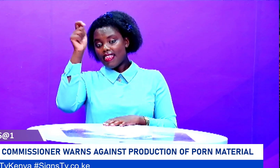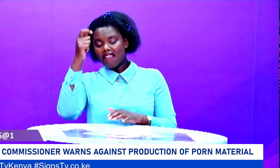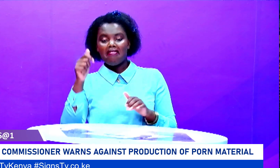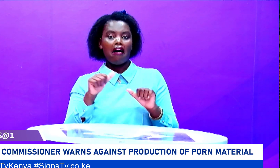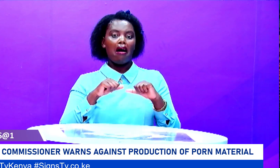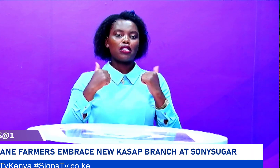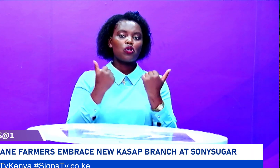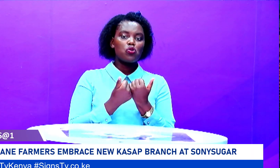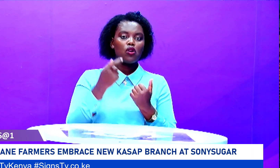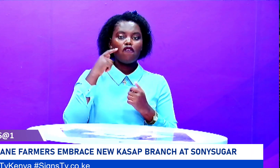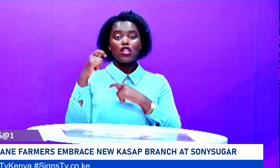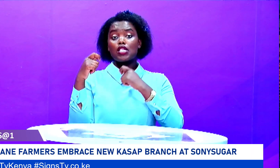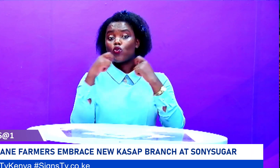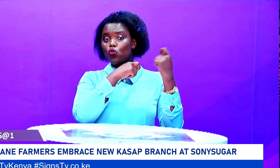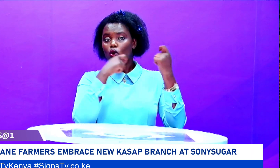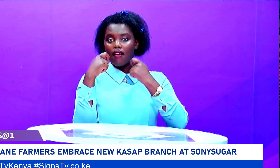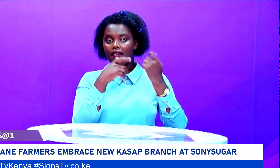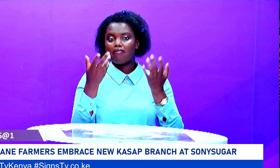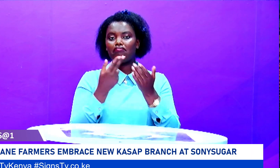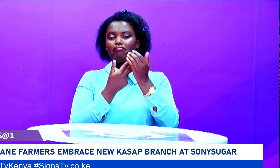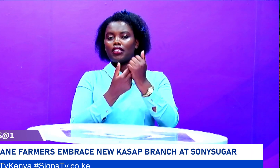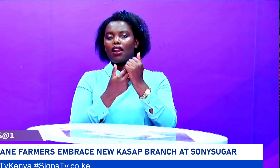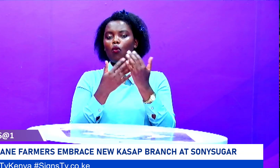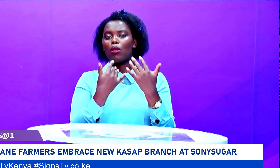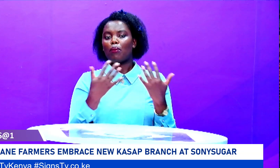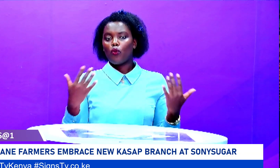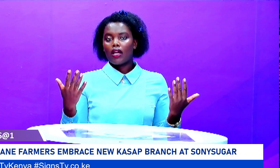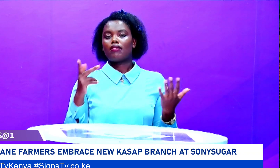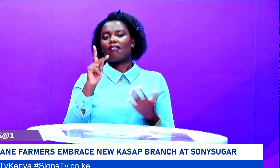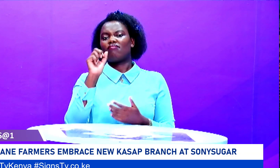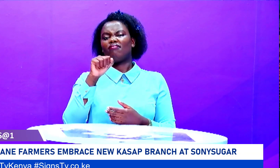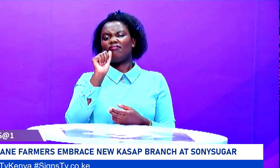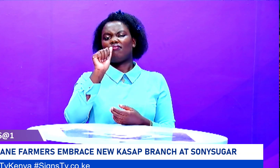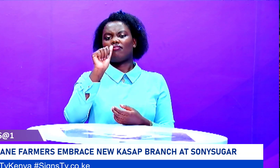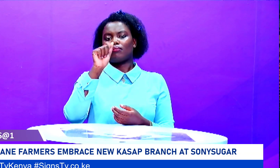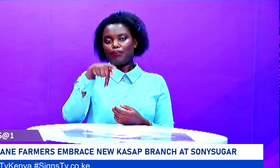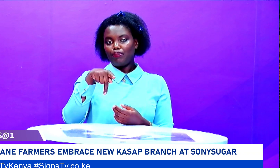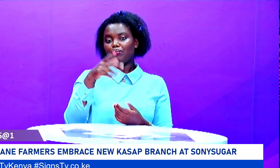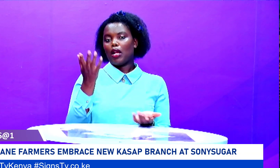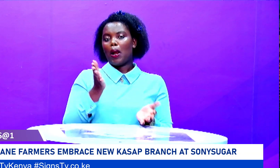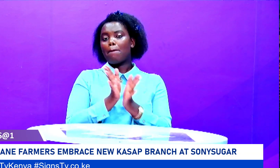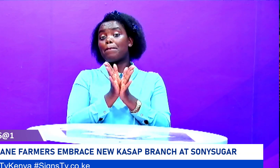sugarcane farmers in Migori have welcomed the launch of the Kenya Association of Sugarcane and Allied